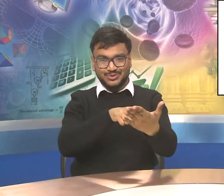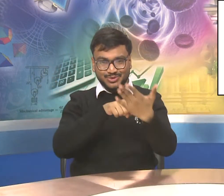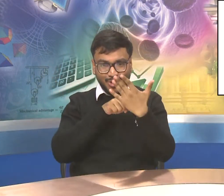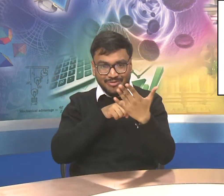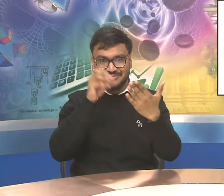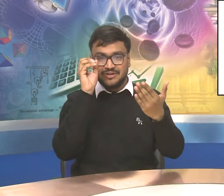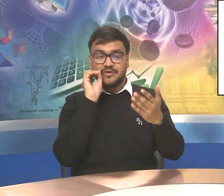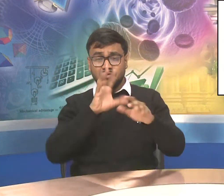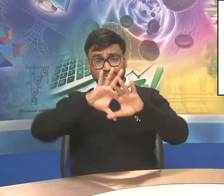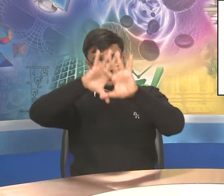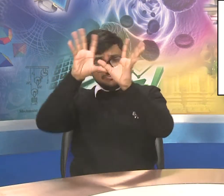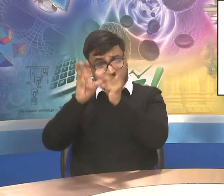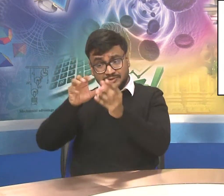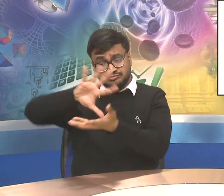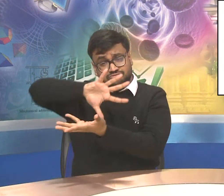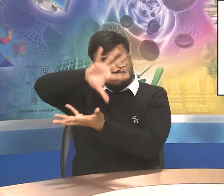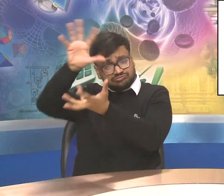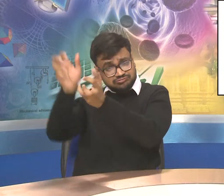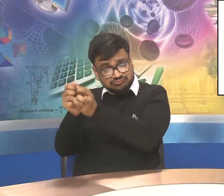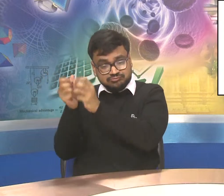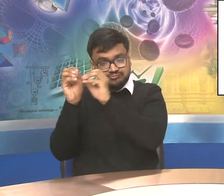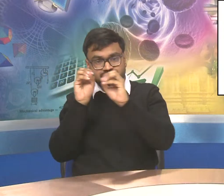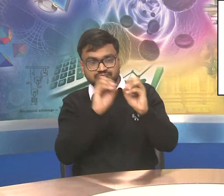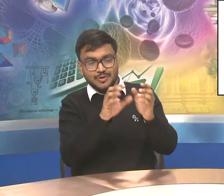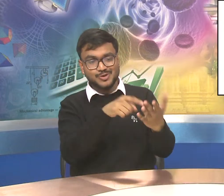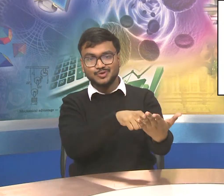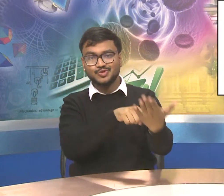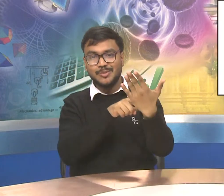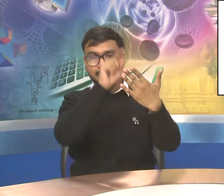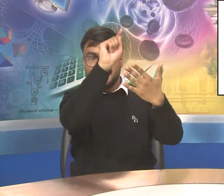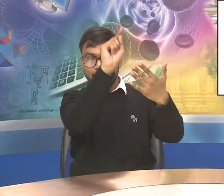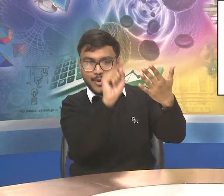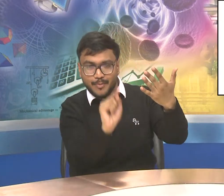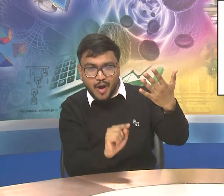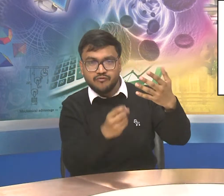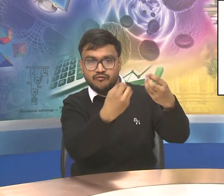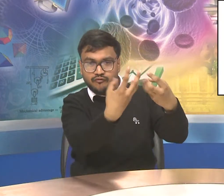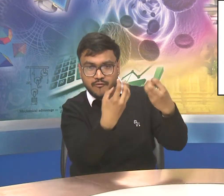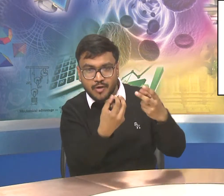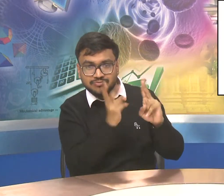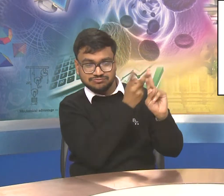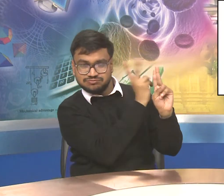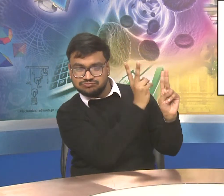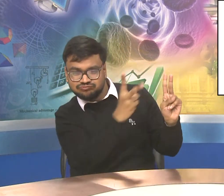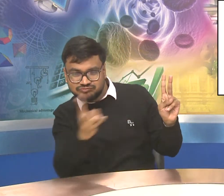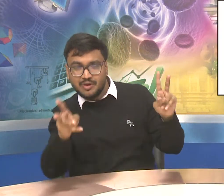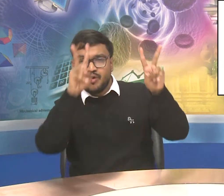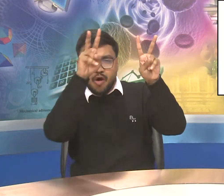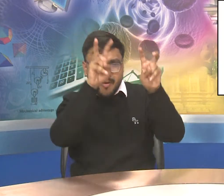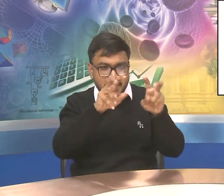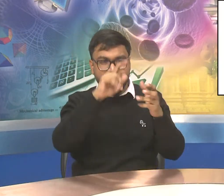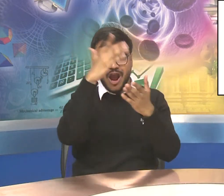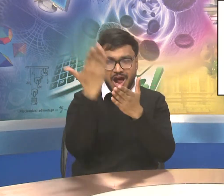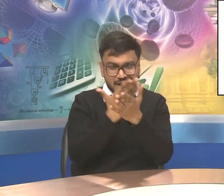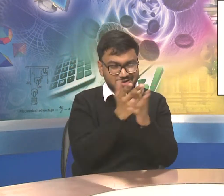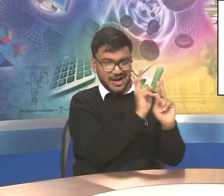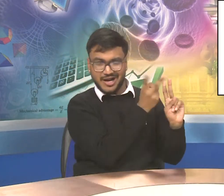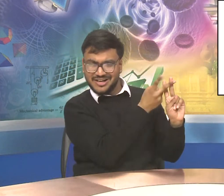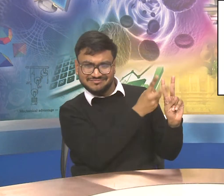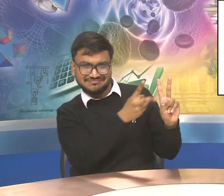Information services are provided in anticipation of various needs of the users of